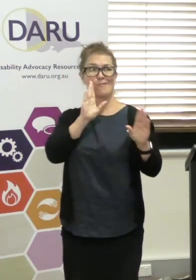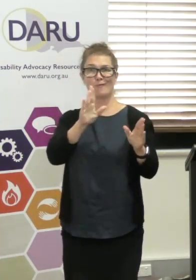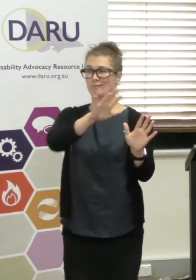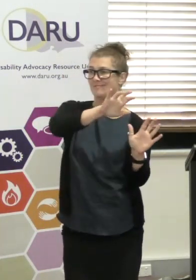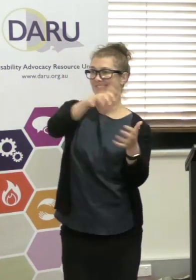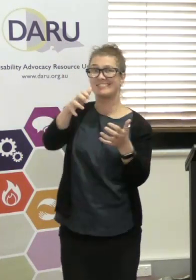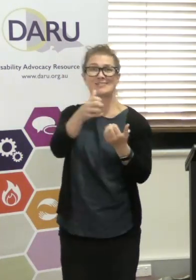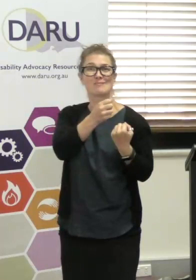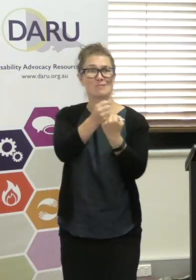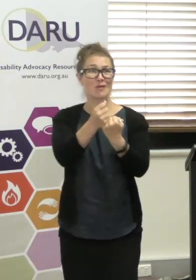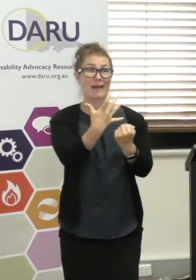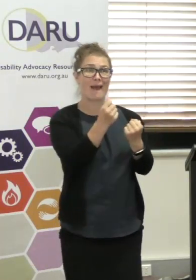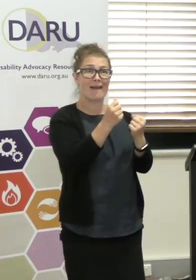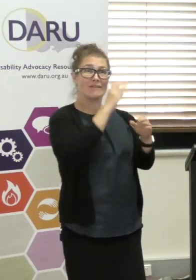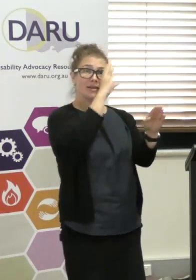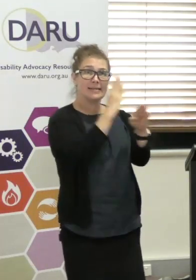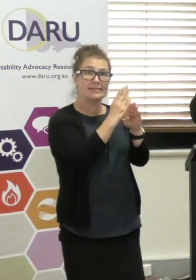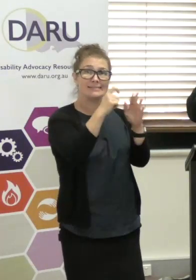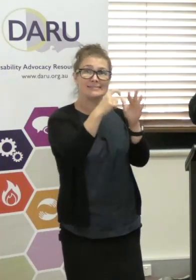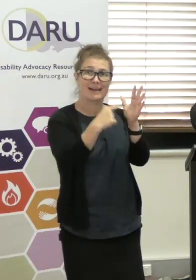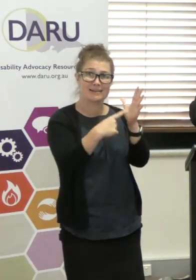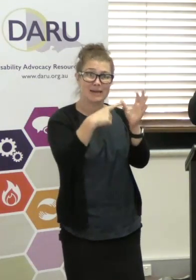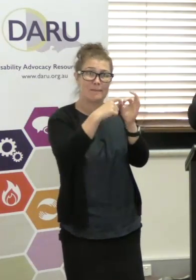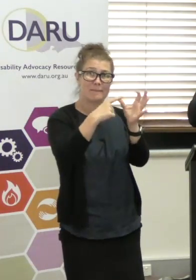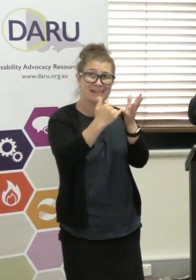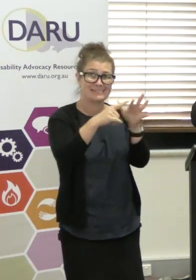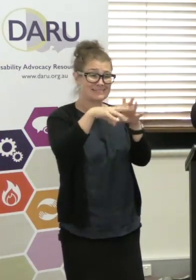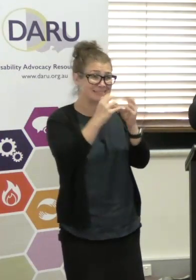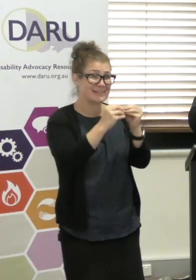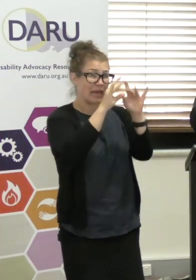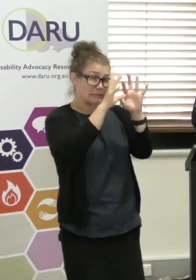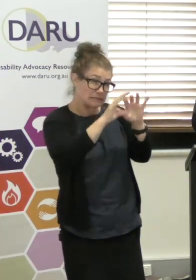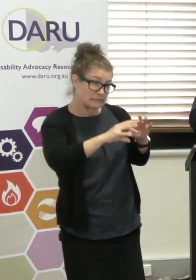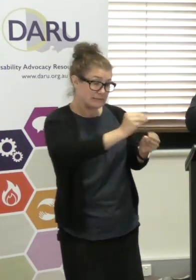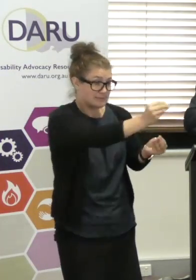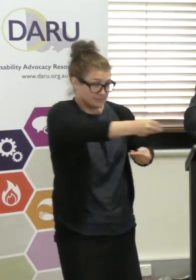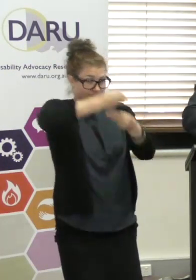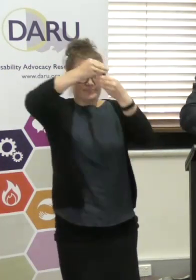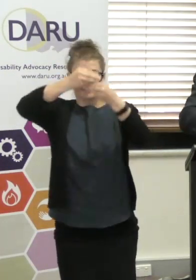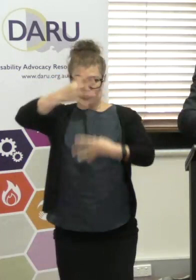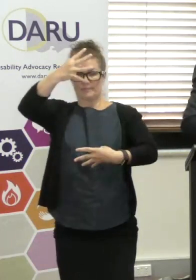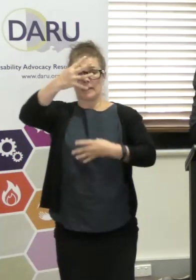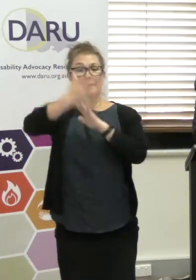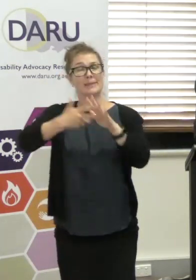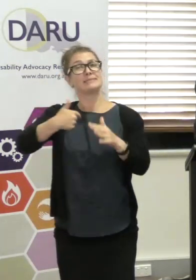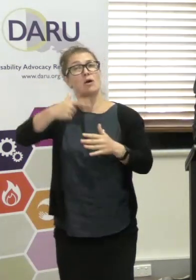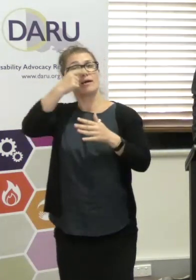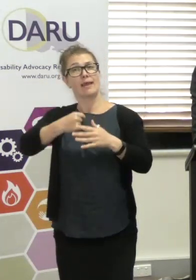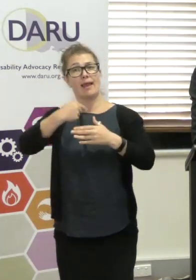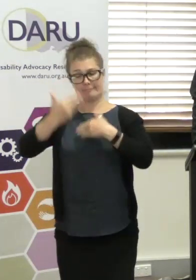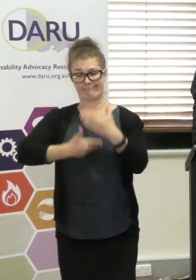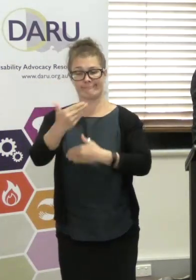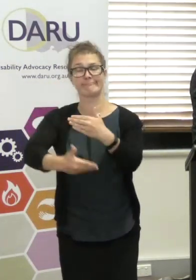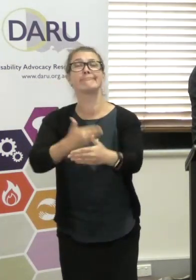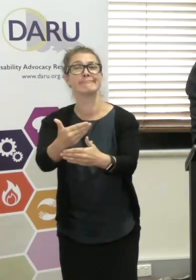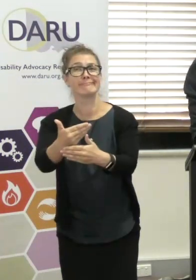hidden in databases, and putting it in our hands that we could do it for an agenda that we wanted to pursue. So that's our model. I'm the